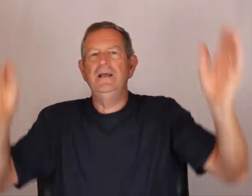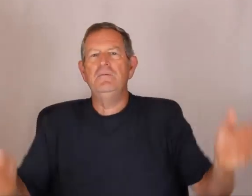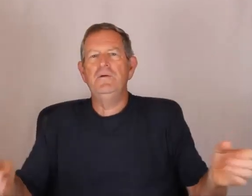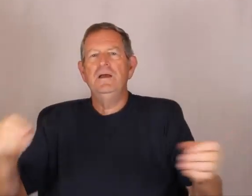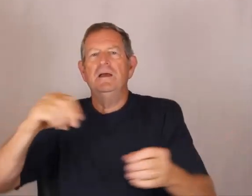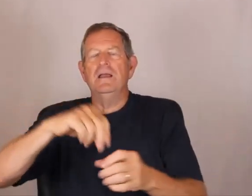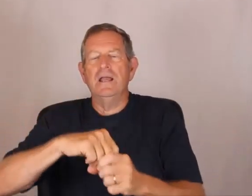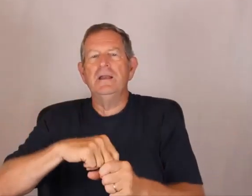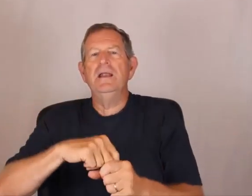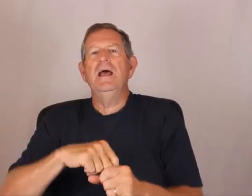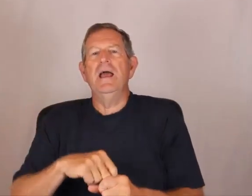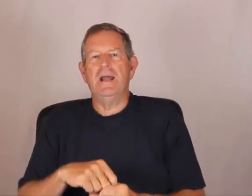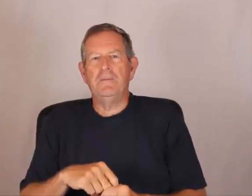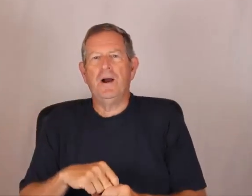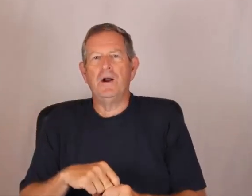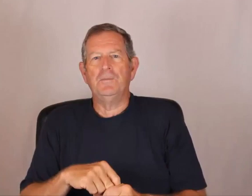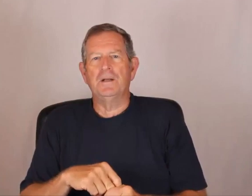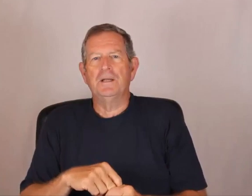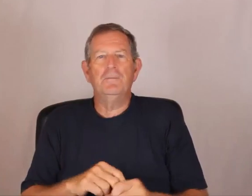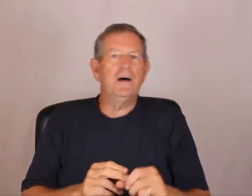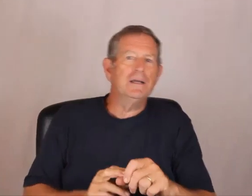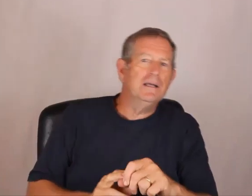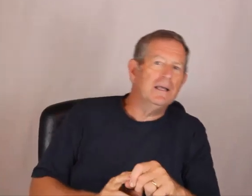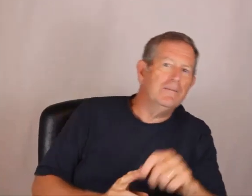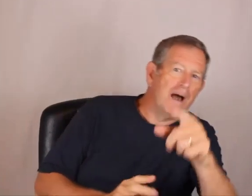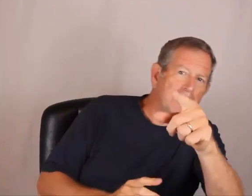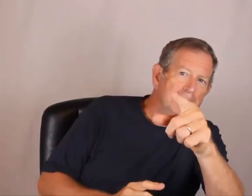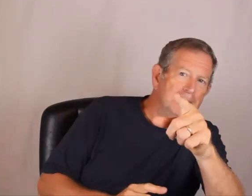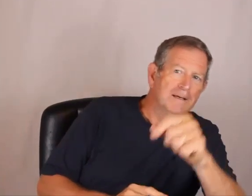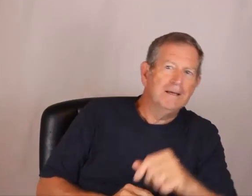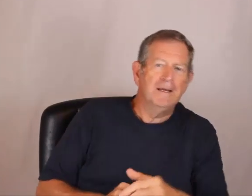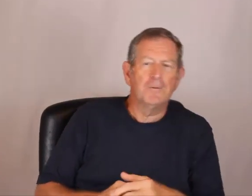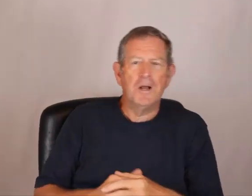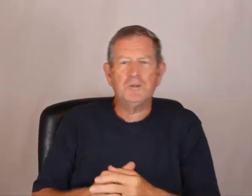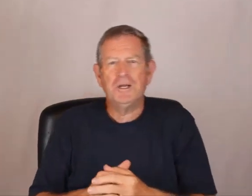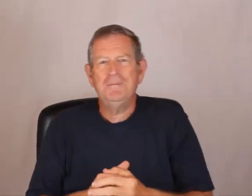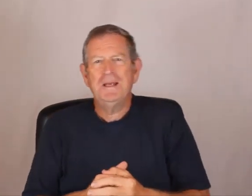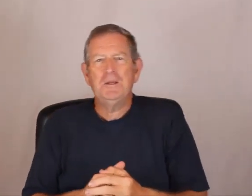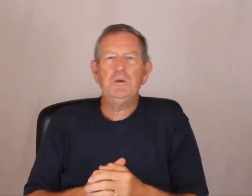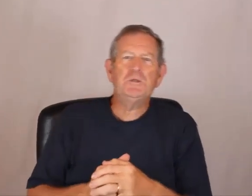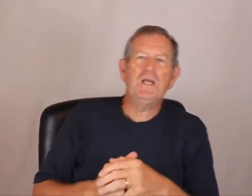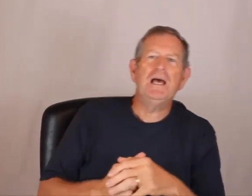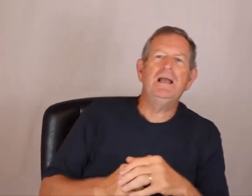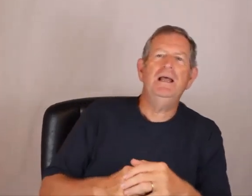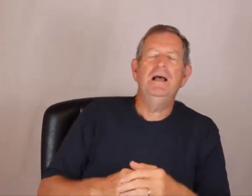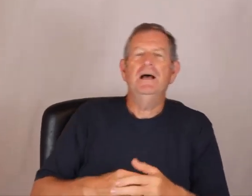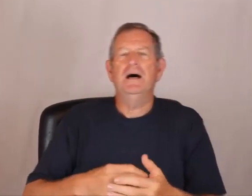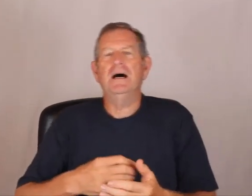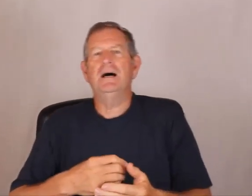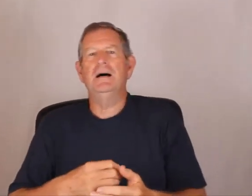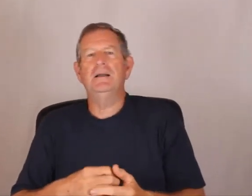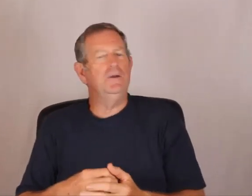live in an apartment. But Ivan, in Russia, you said,